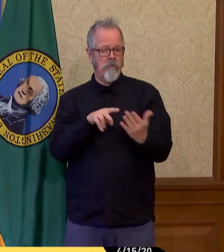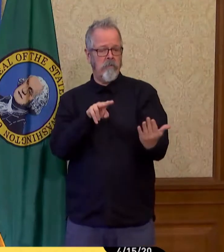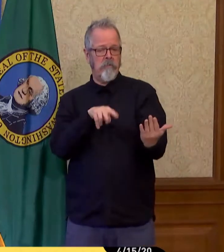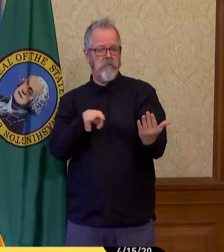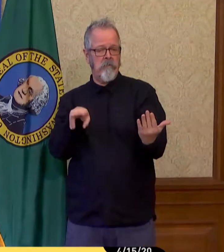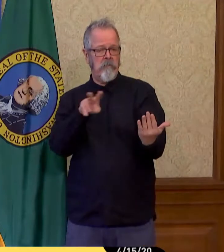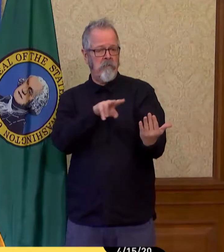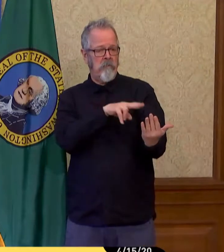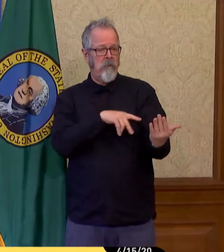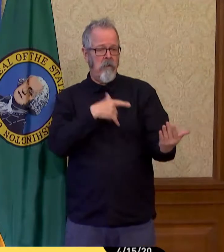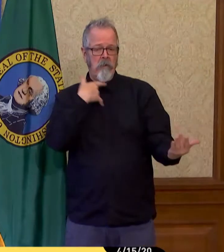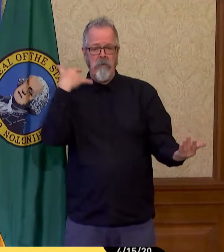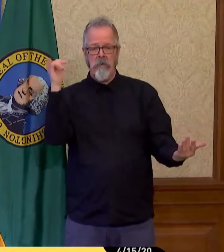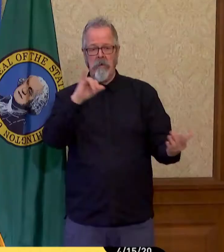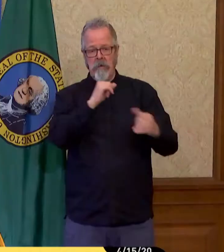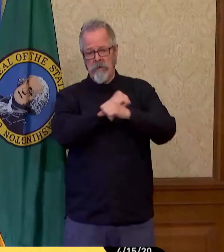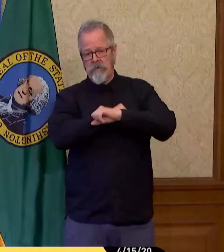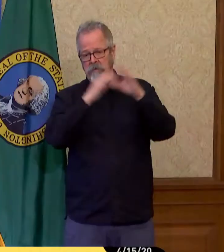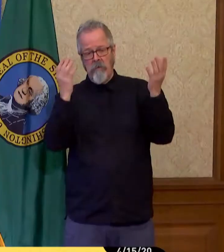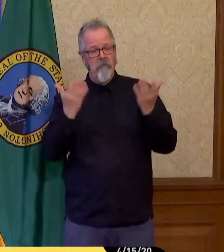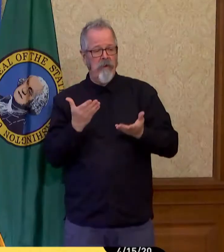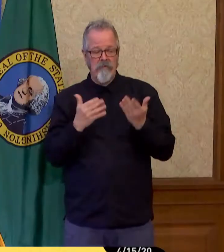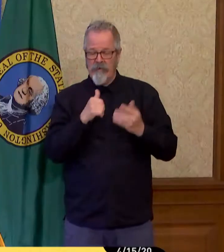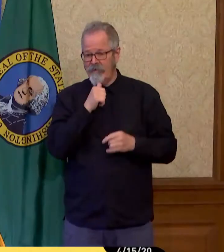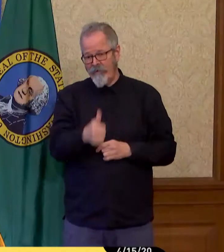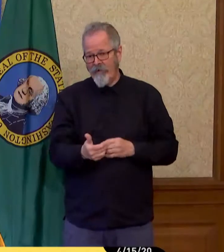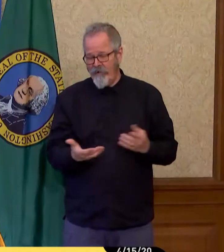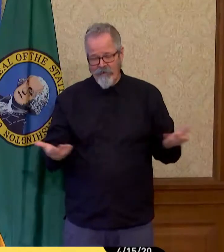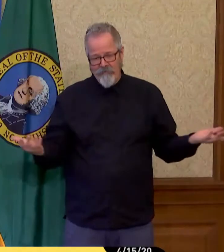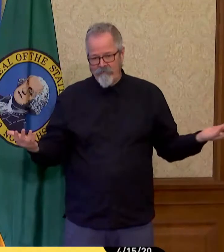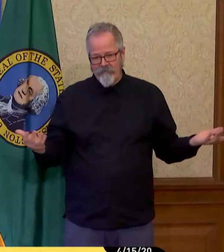at the moment. Could something happen to